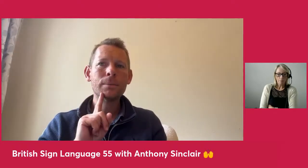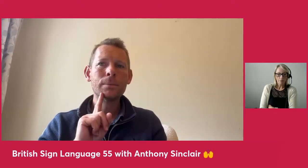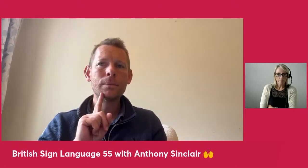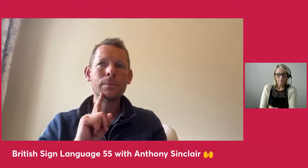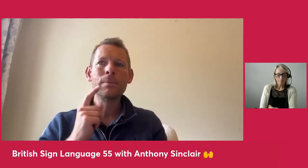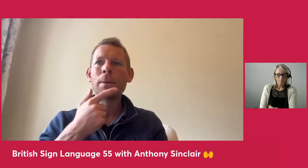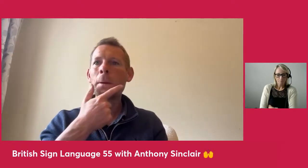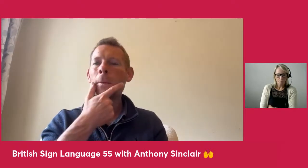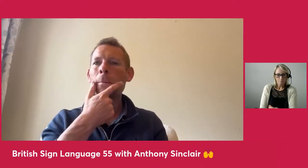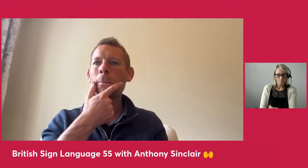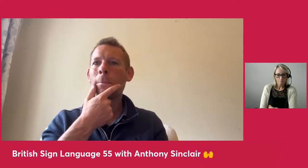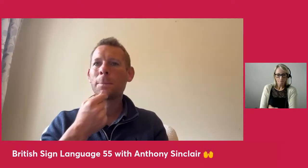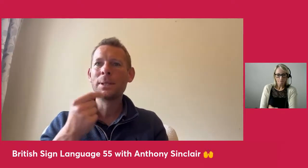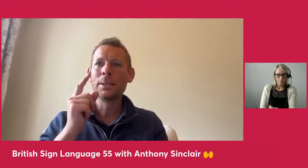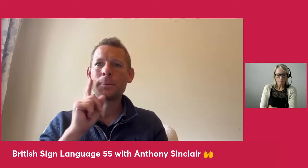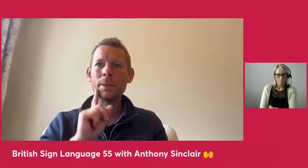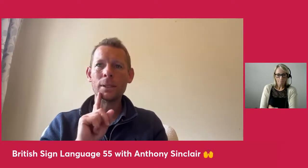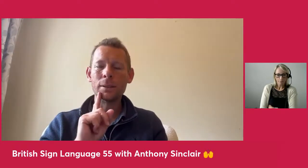People,